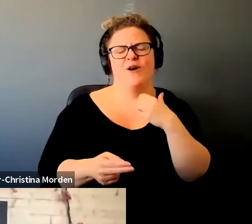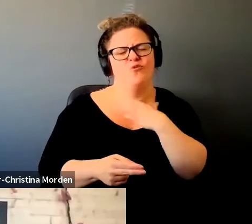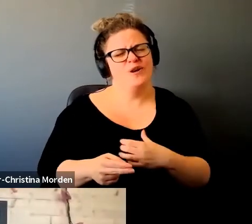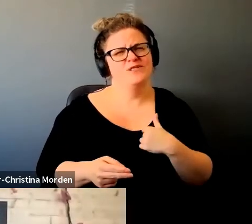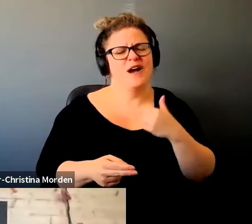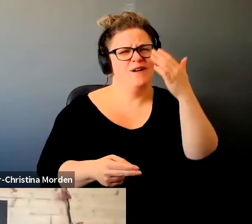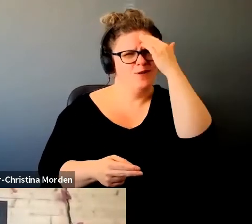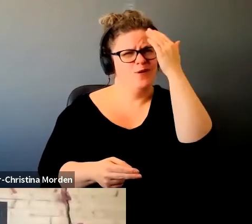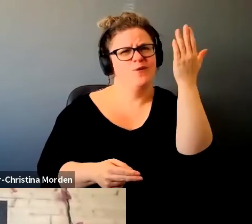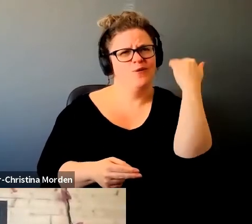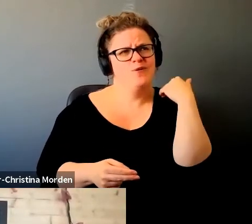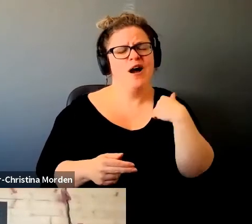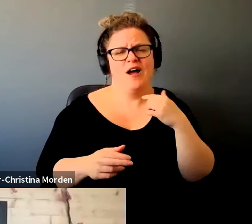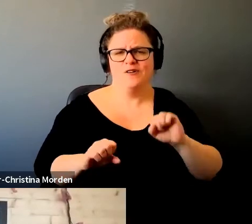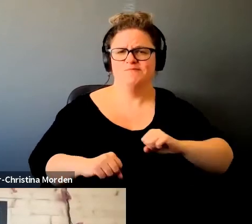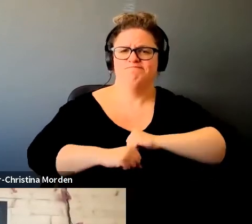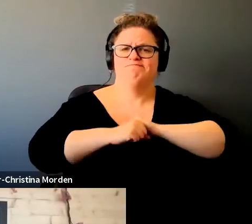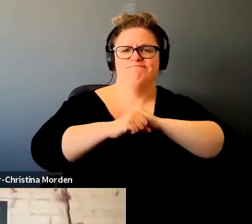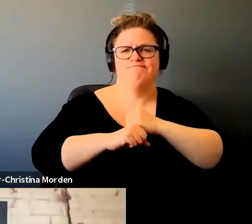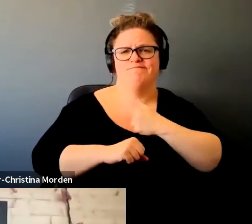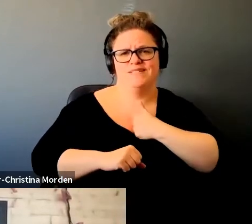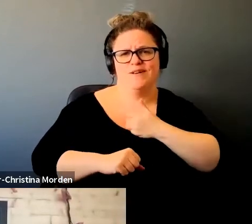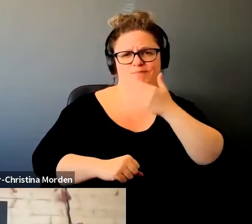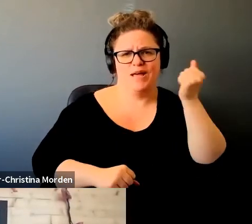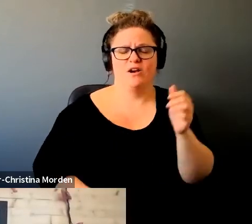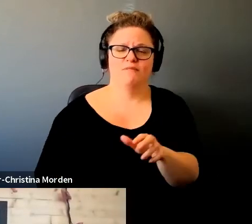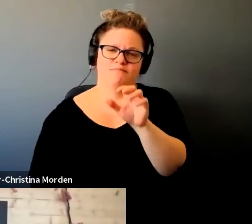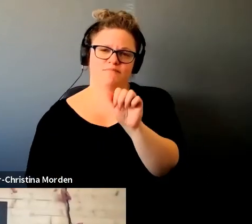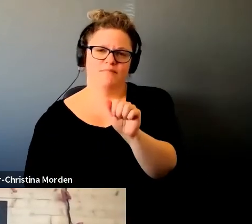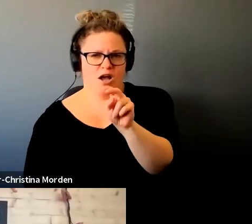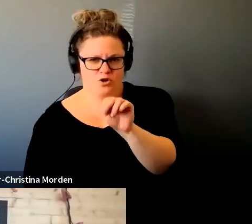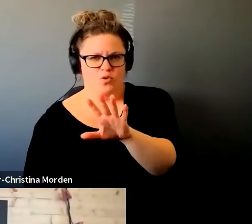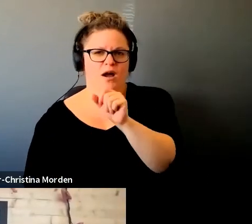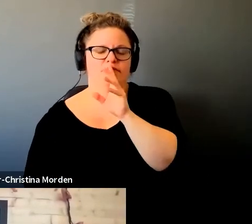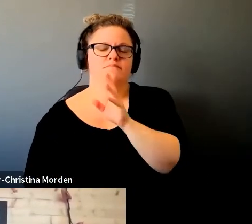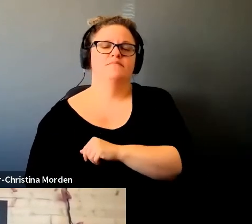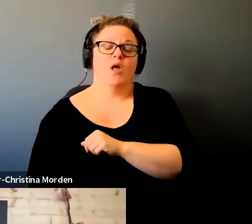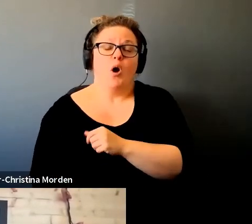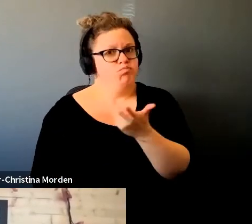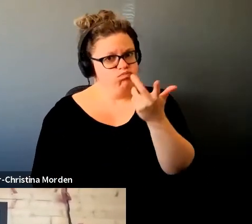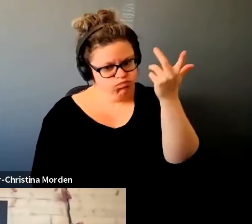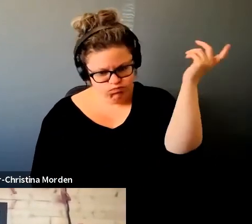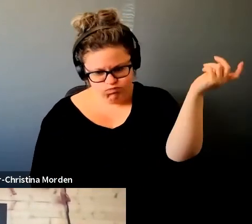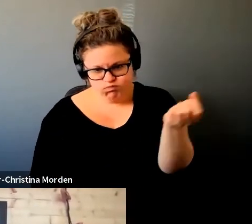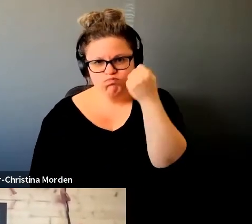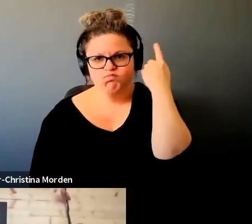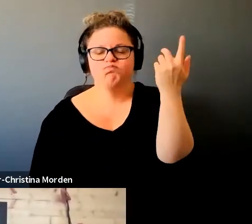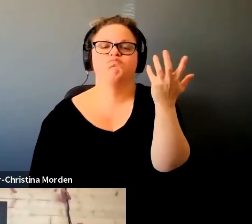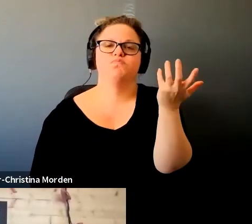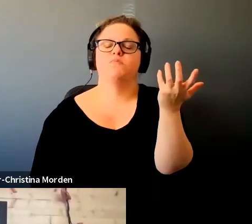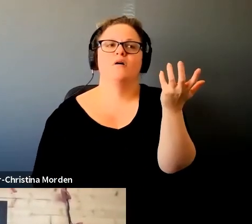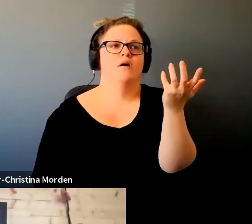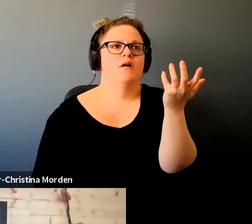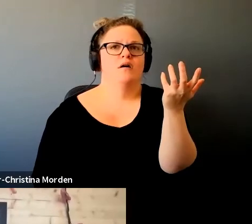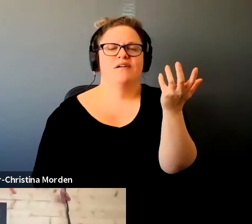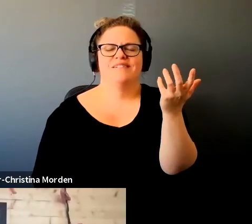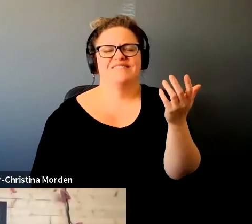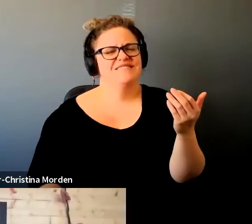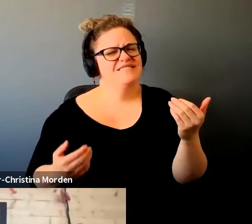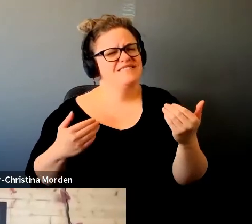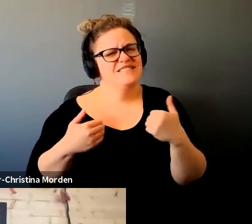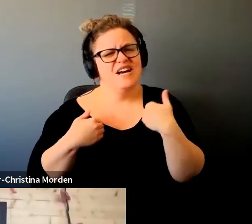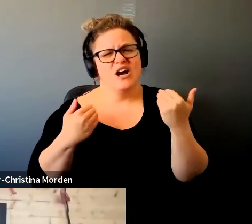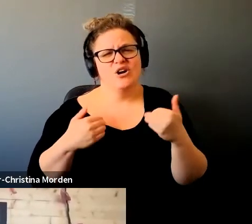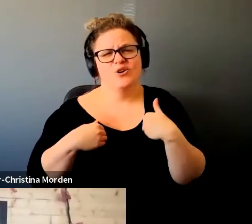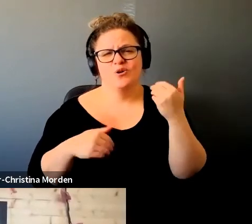have protected myself better. For sure. And I just want to, like, especially for younger